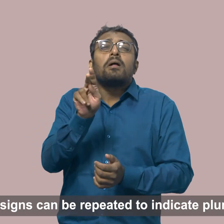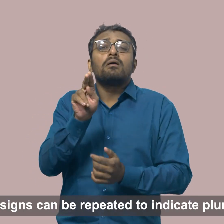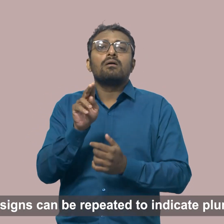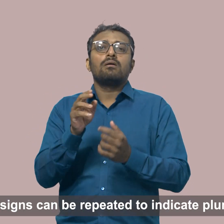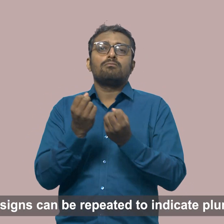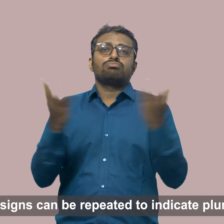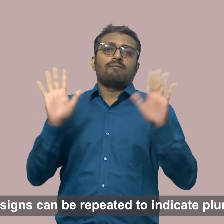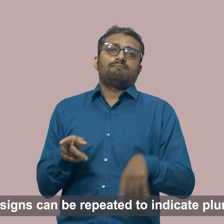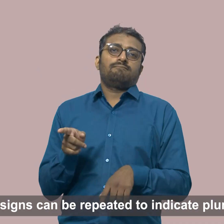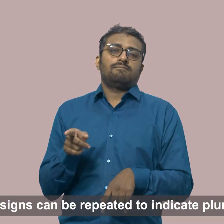quantity.